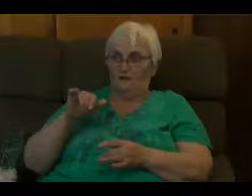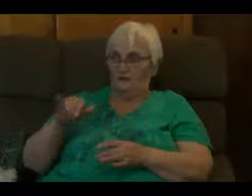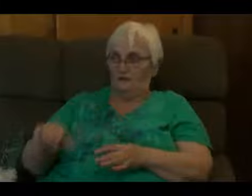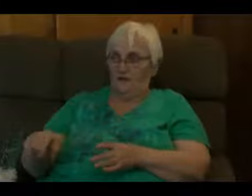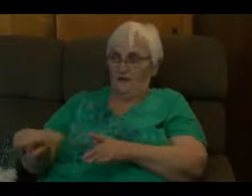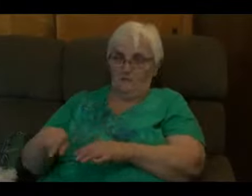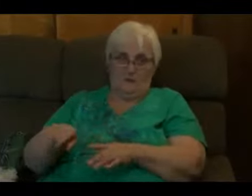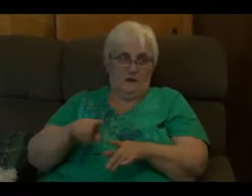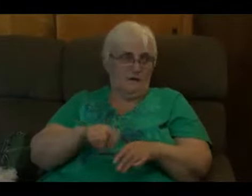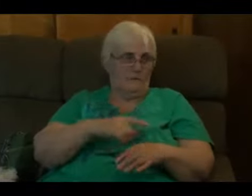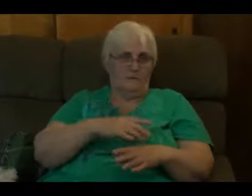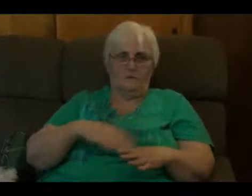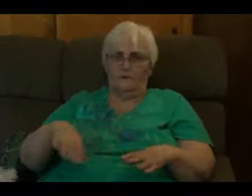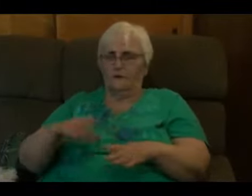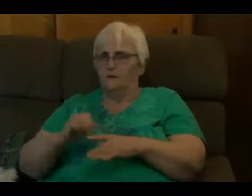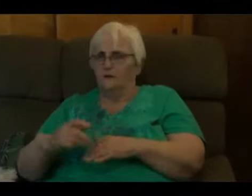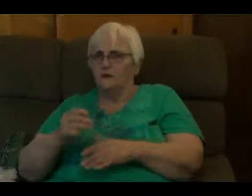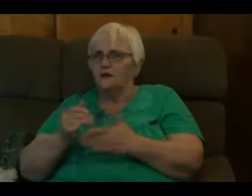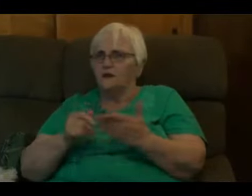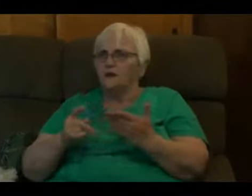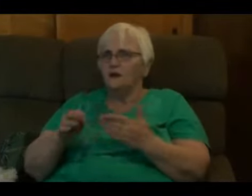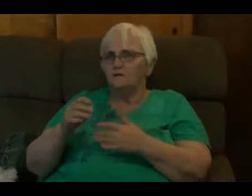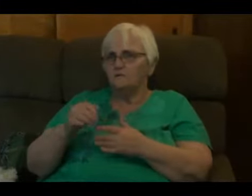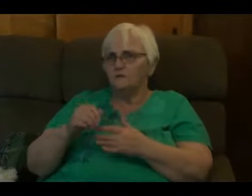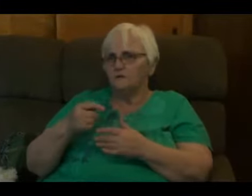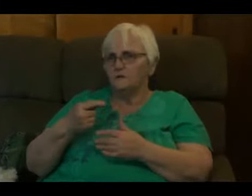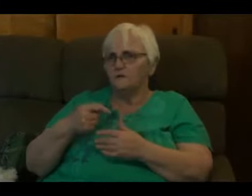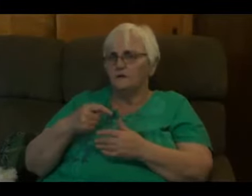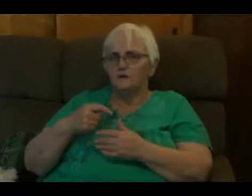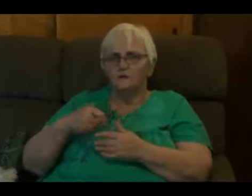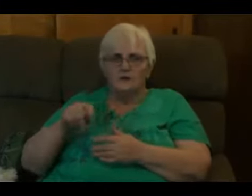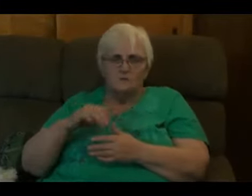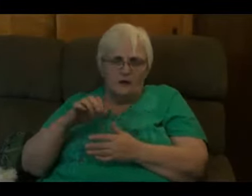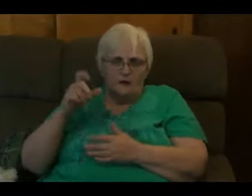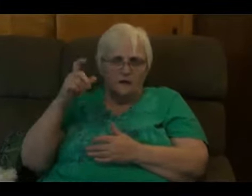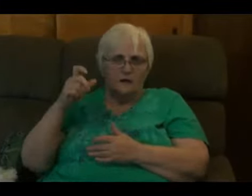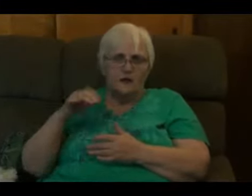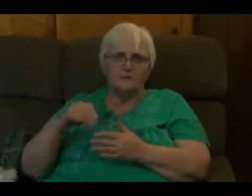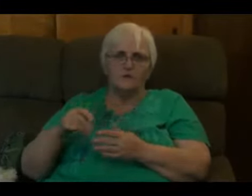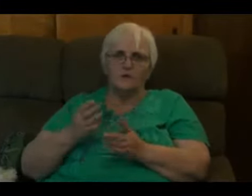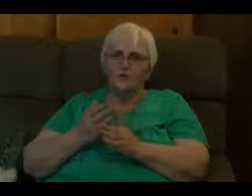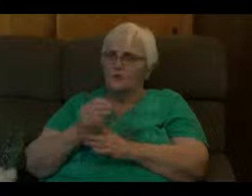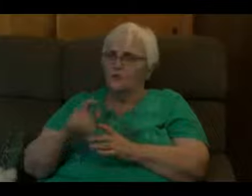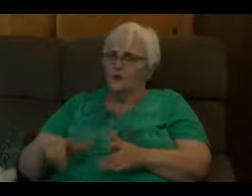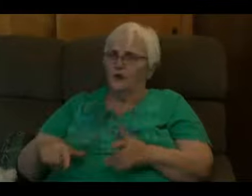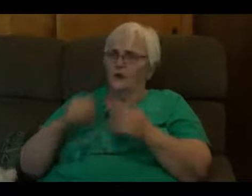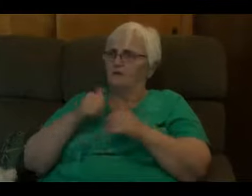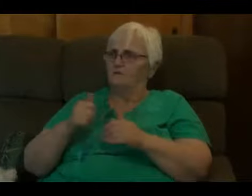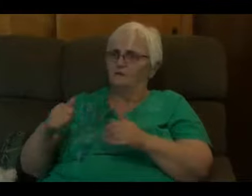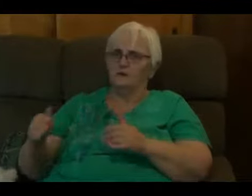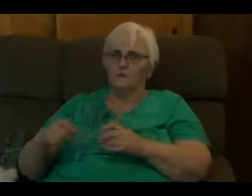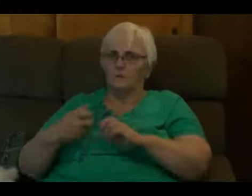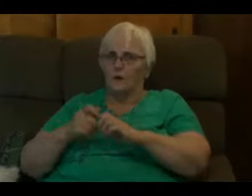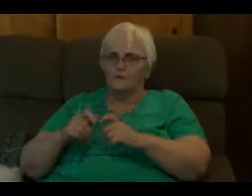And sometimes there are even attempts by the devil through life, through